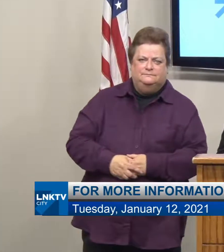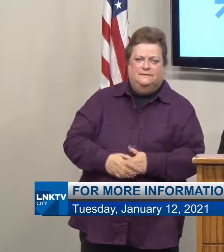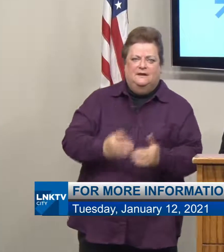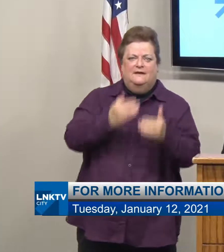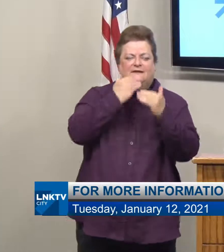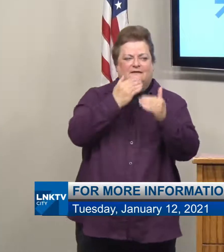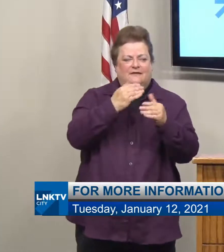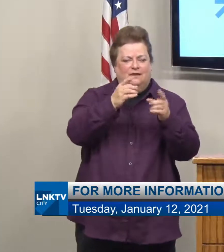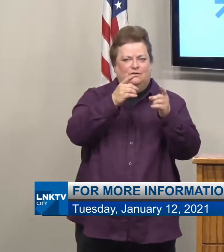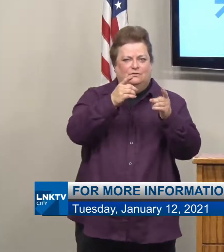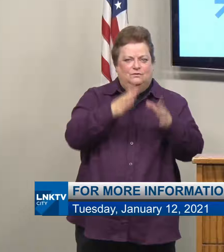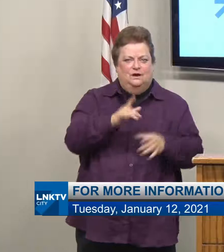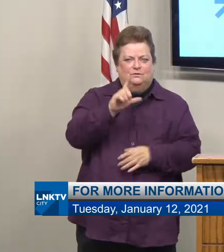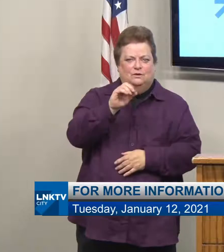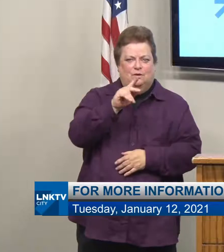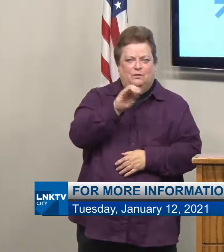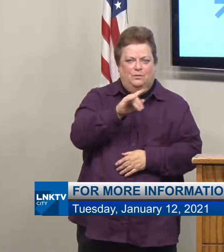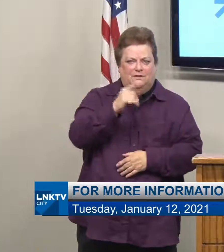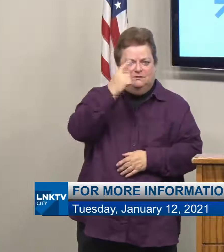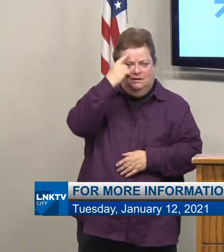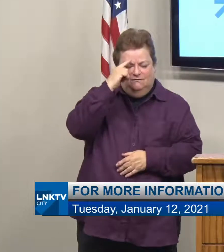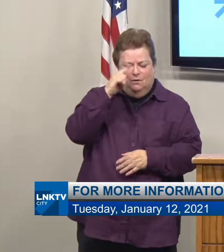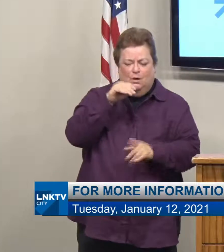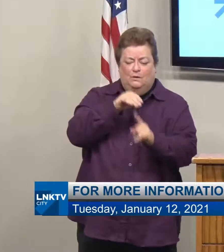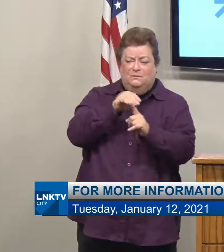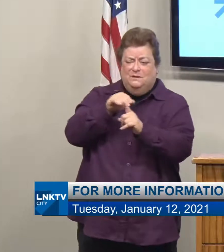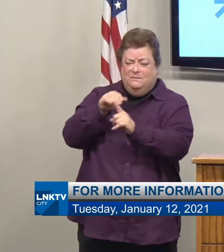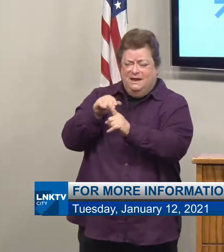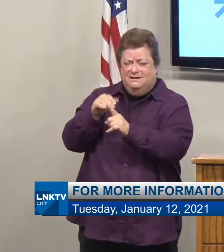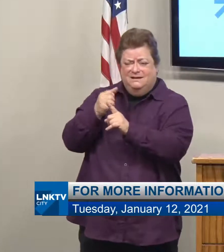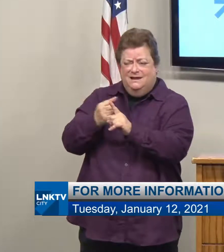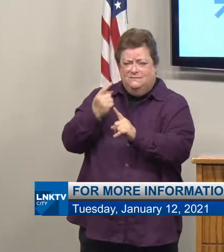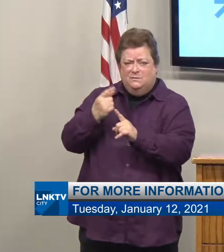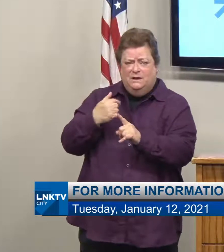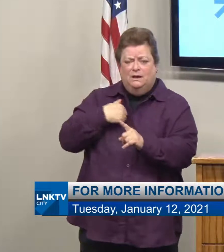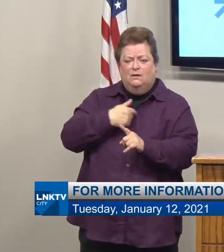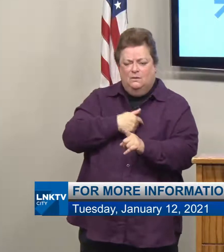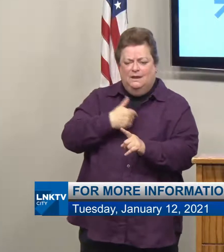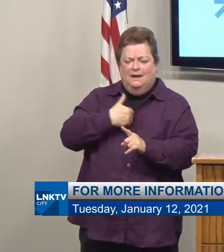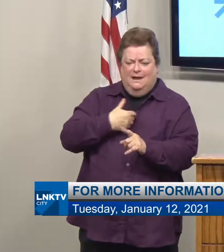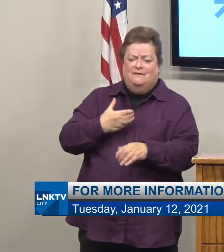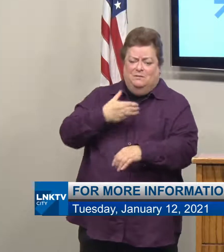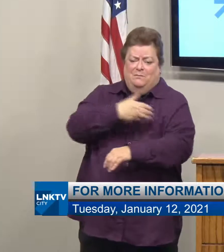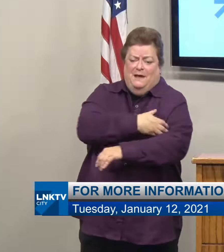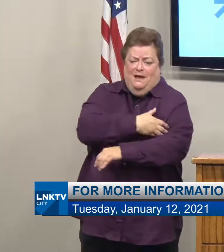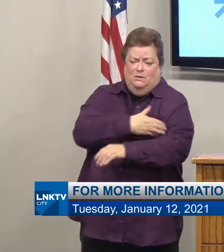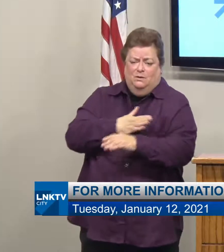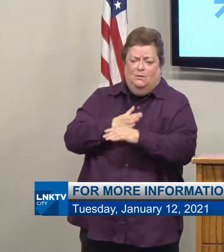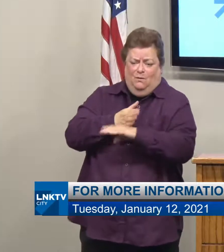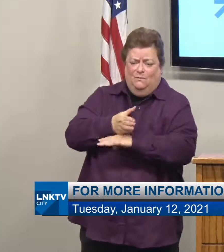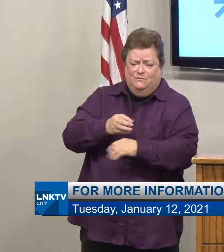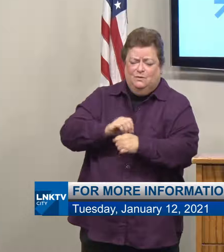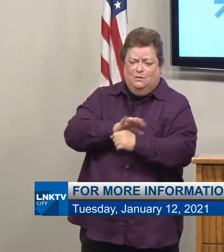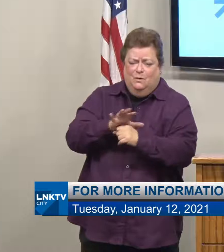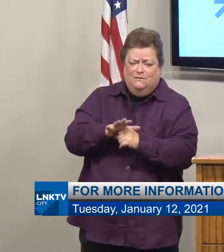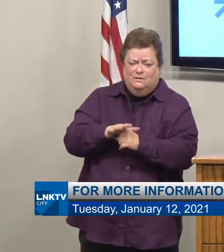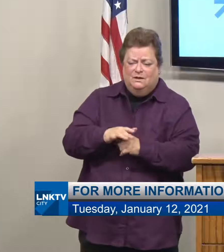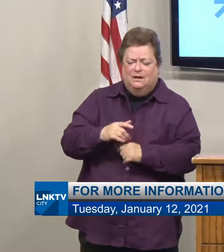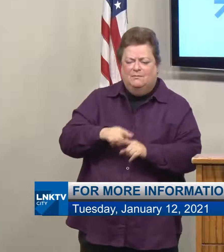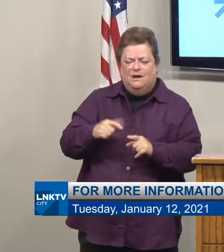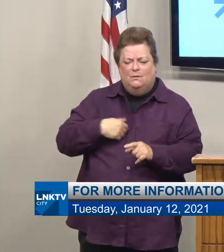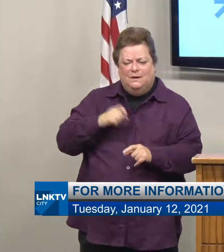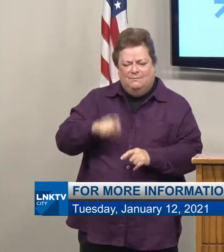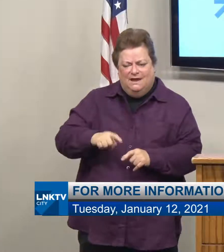Thank you, Director Lopez, for reminding everyone that we have power over this virus and that we all do need to remain